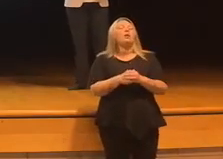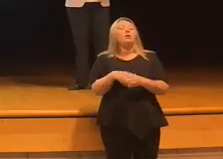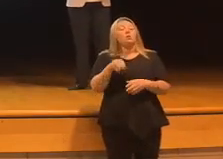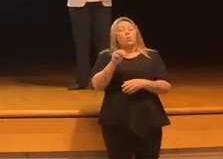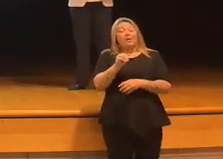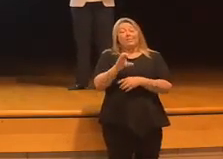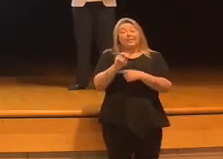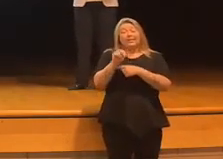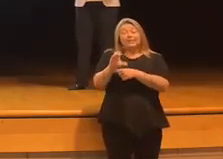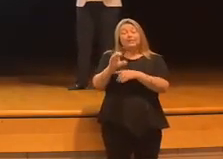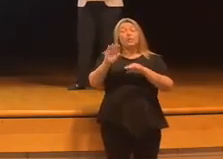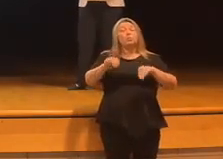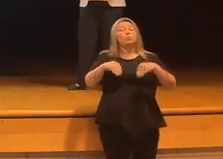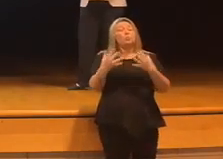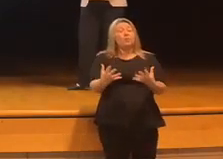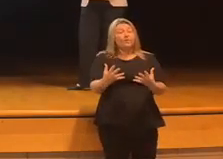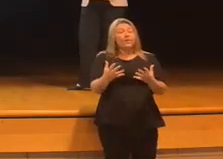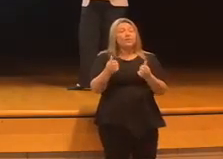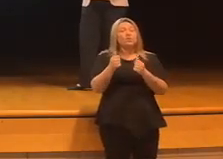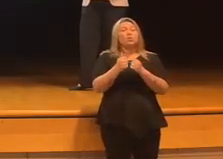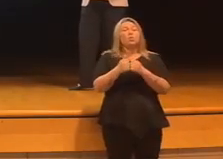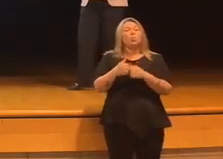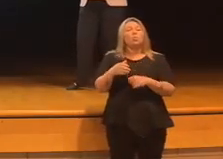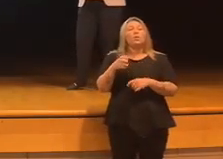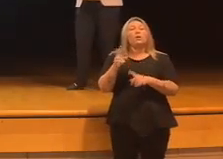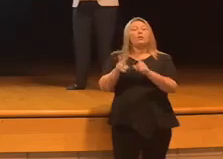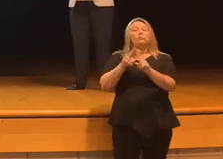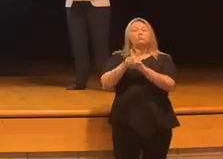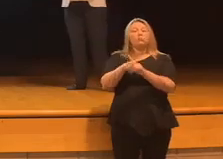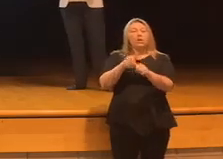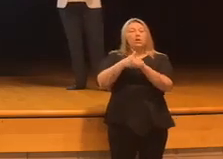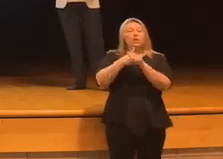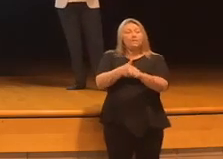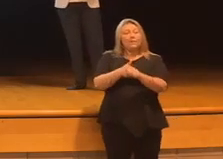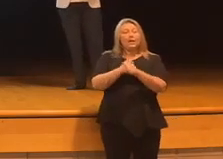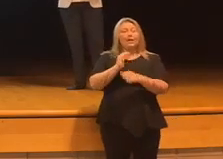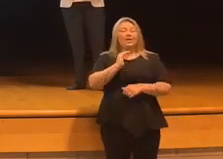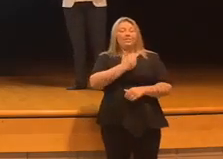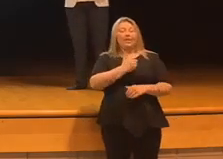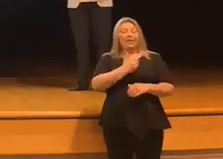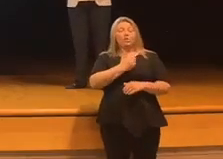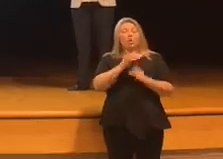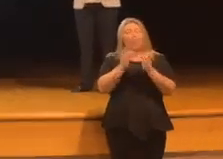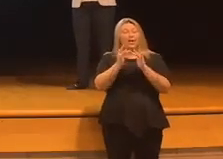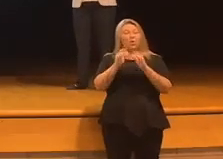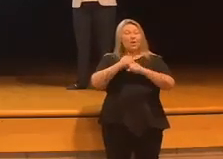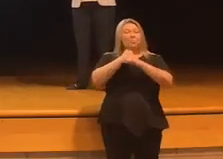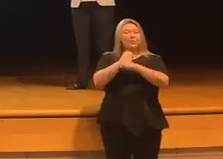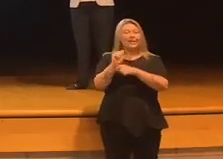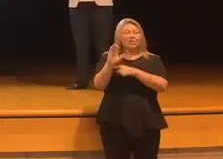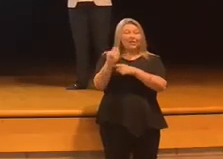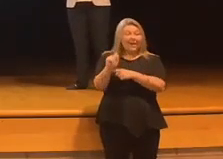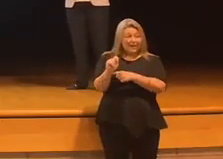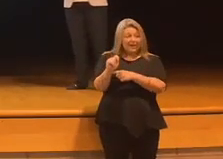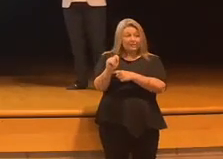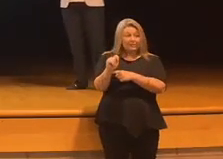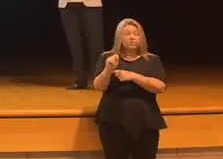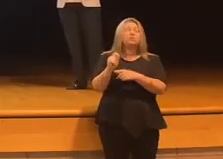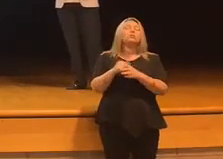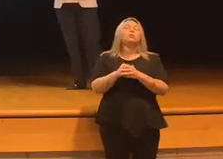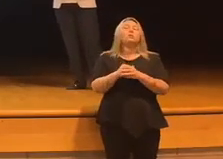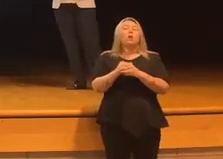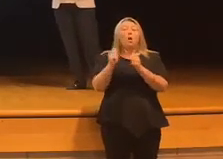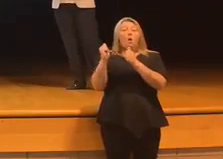MCNC also provides us with CIPA compliance, which is the Children's Internet Protection Act. We all in